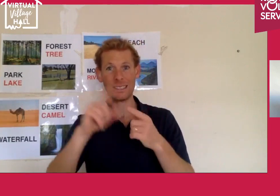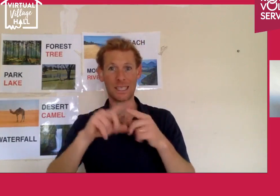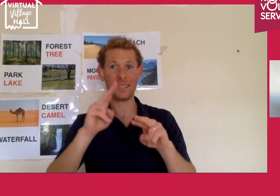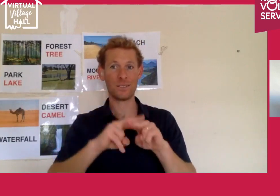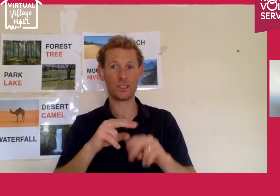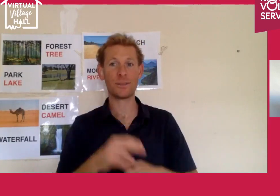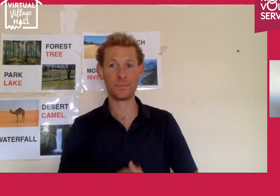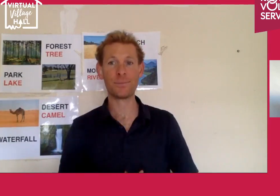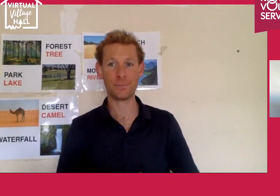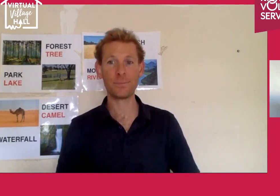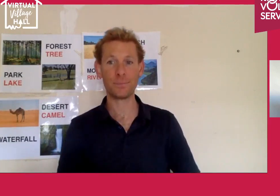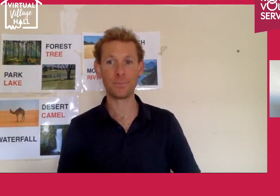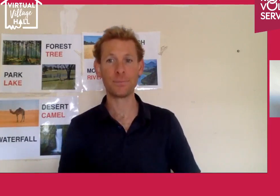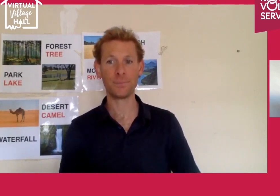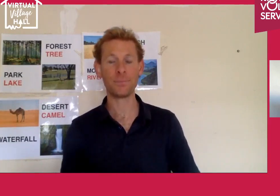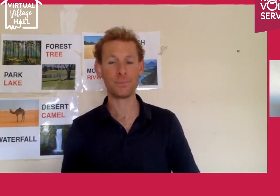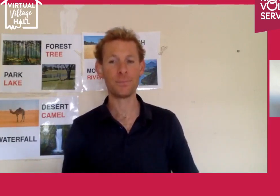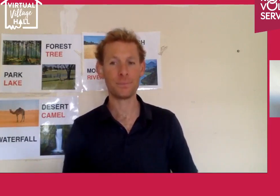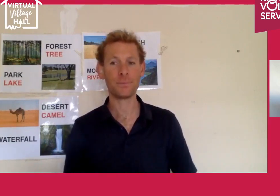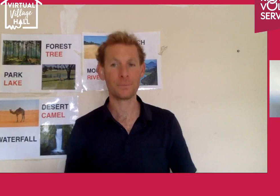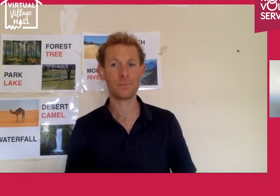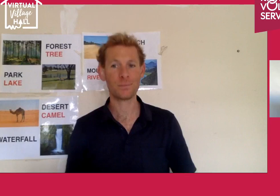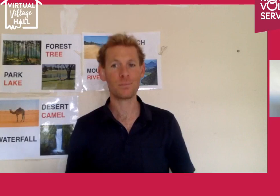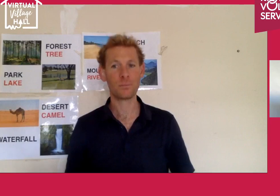B, C, D, E, F, and so on.